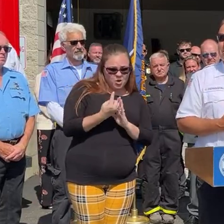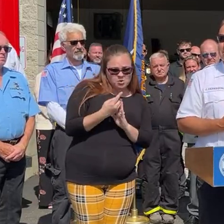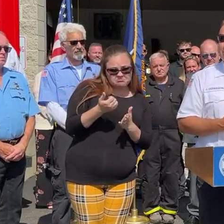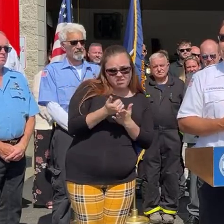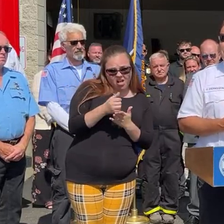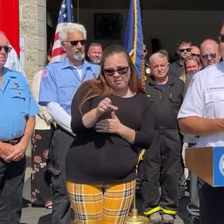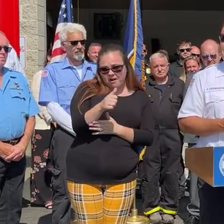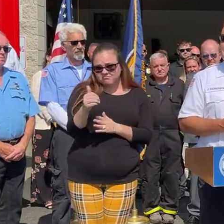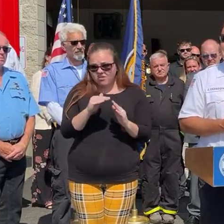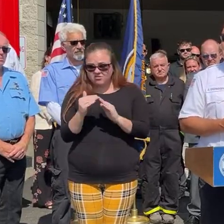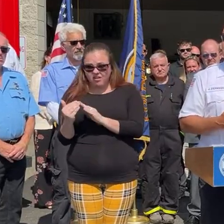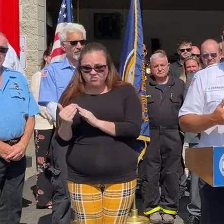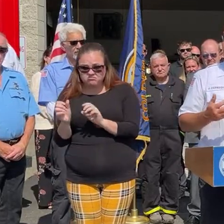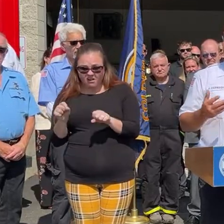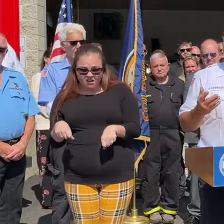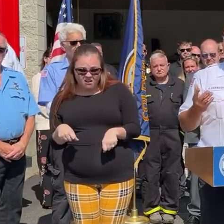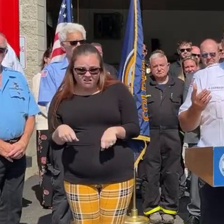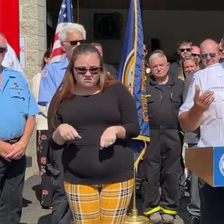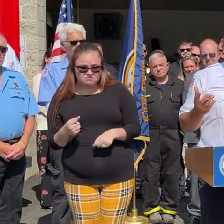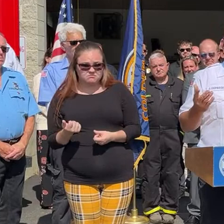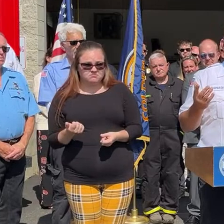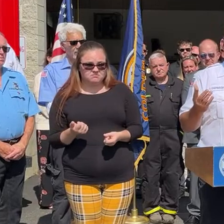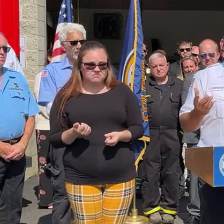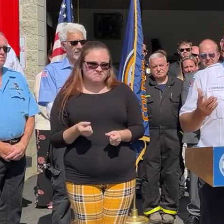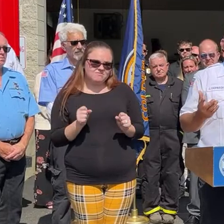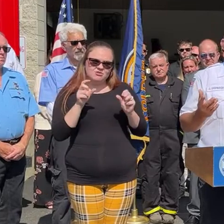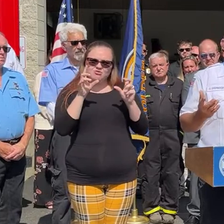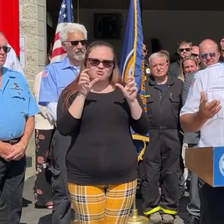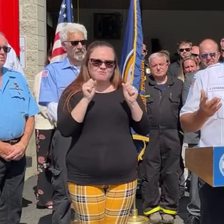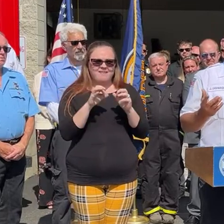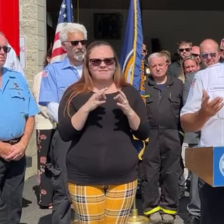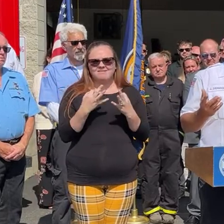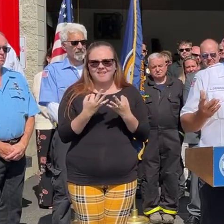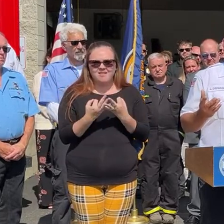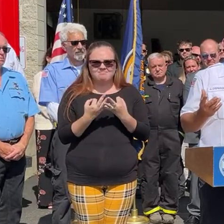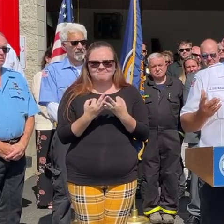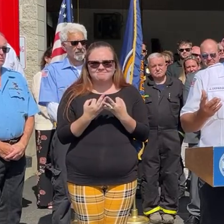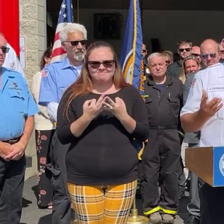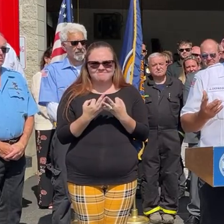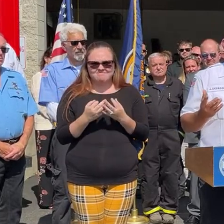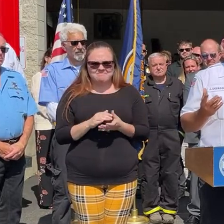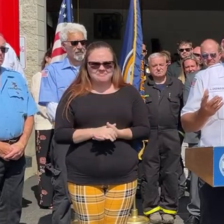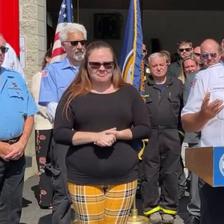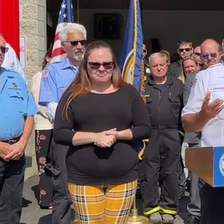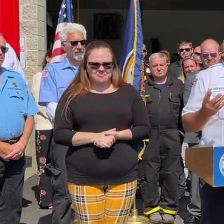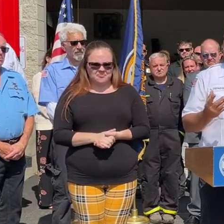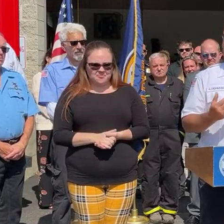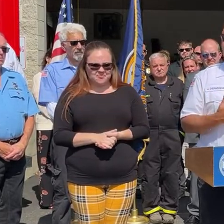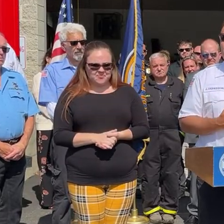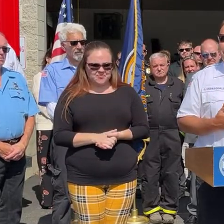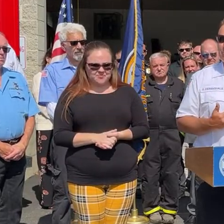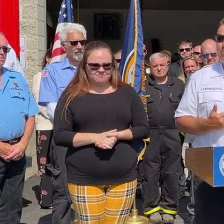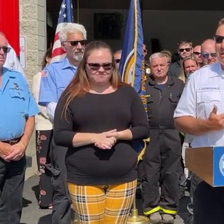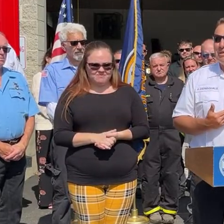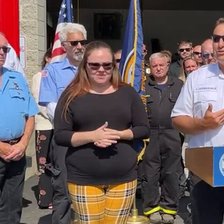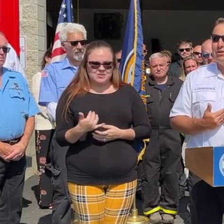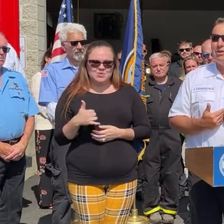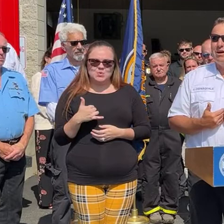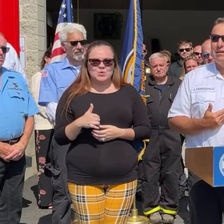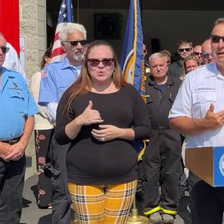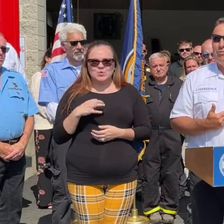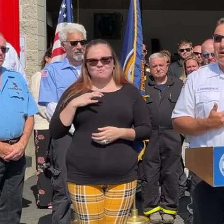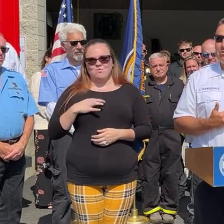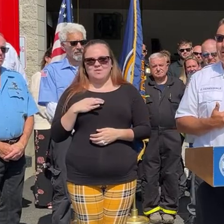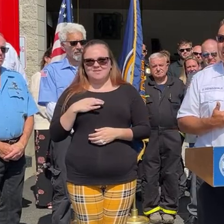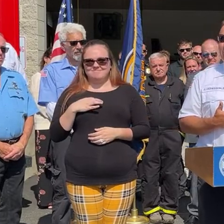out another town resident? And it's a great family, and it's very rewarding when we answer a